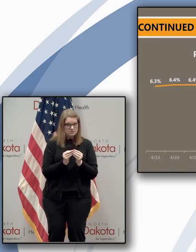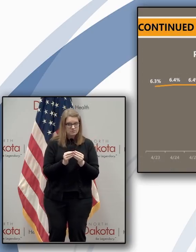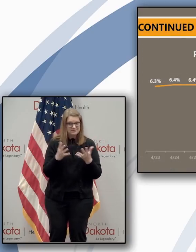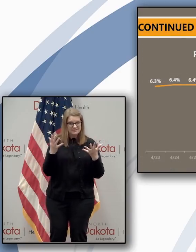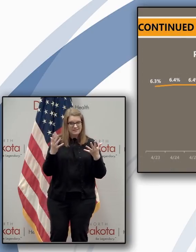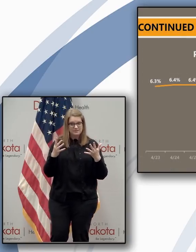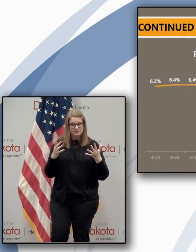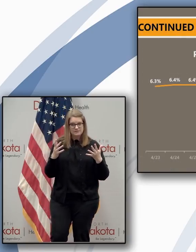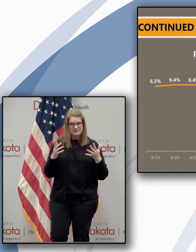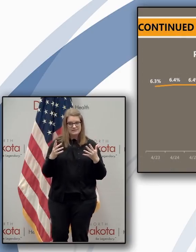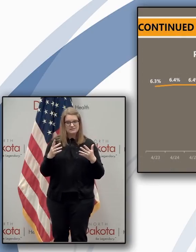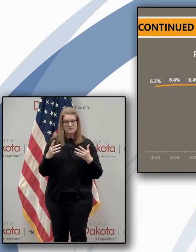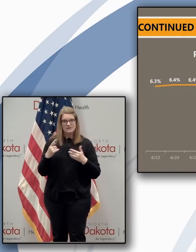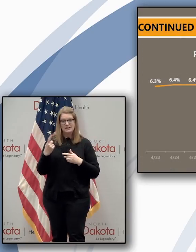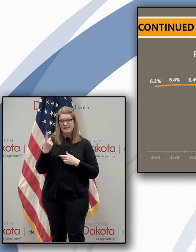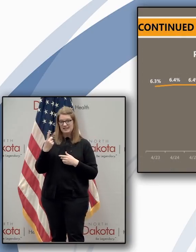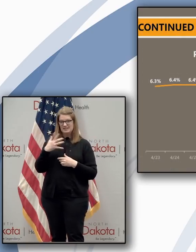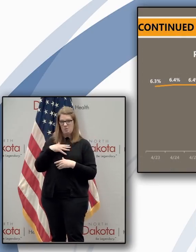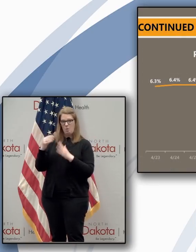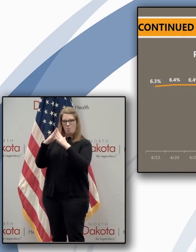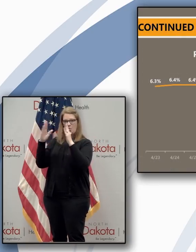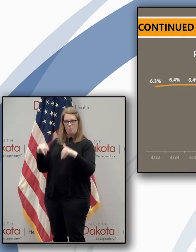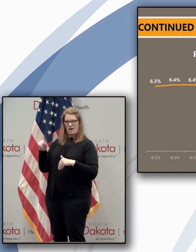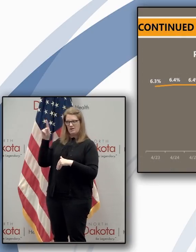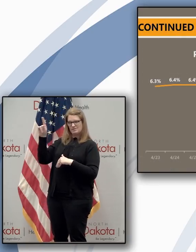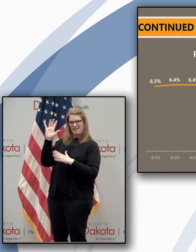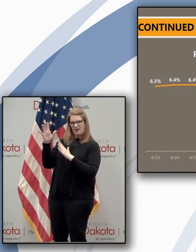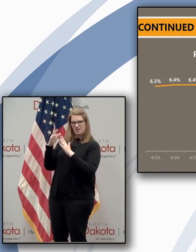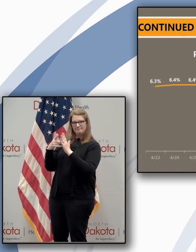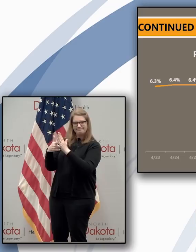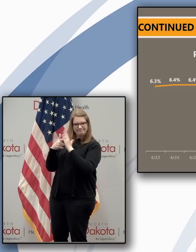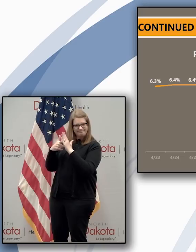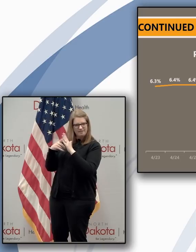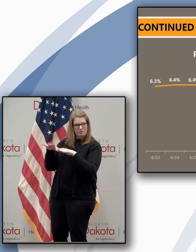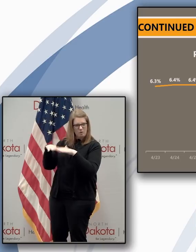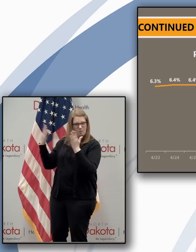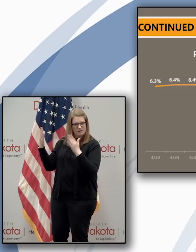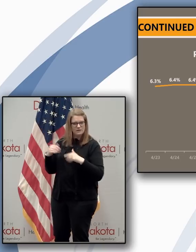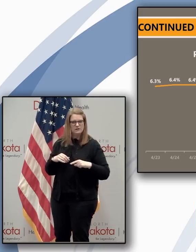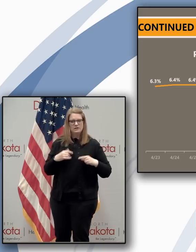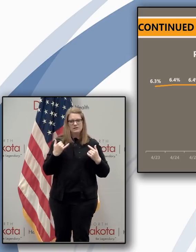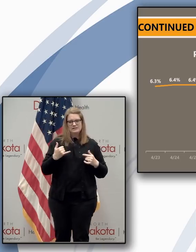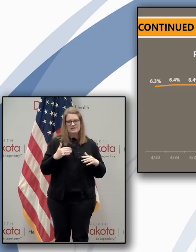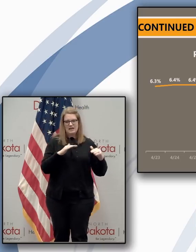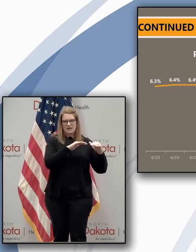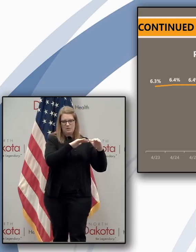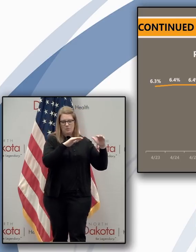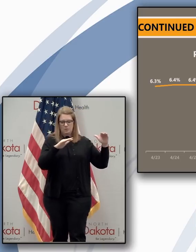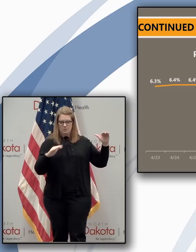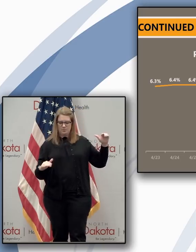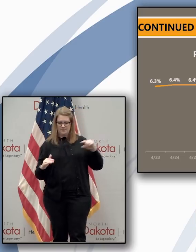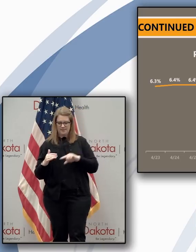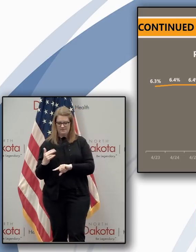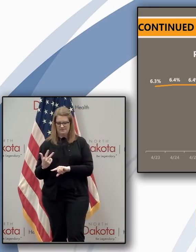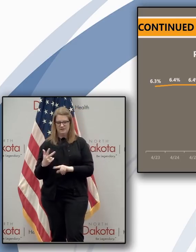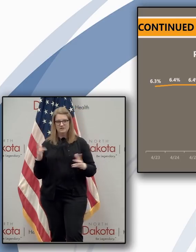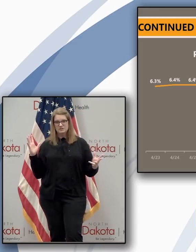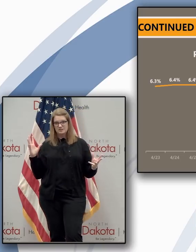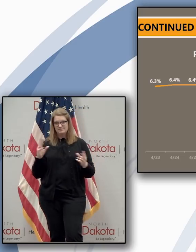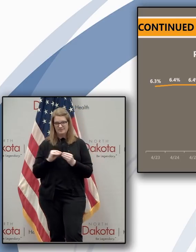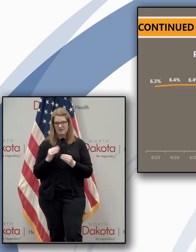tests, and this is one of the White House gating factors, today's rate is 3%. That's the lowest